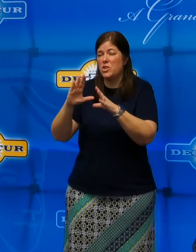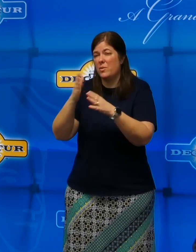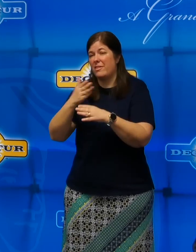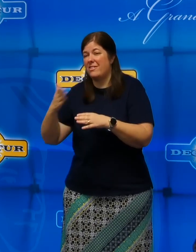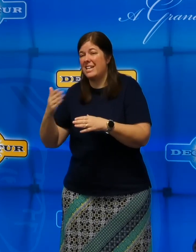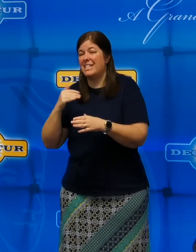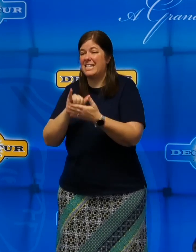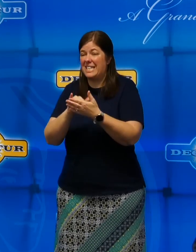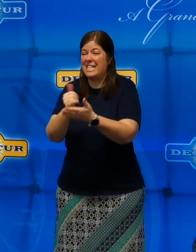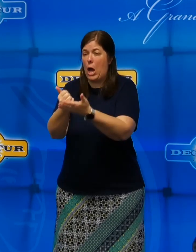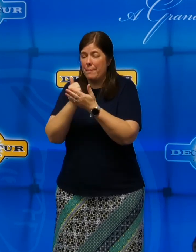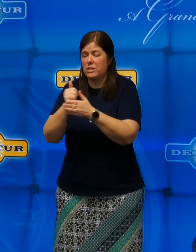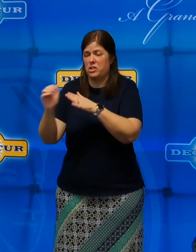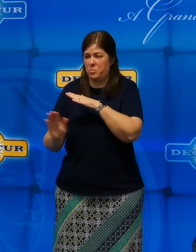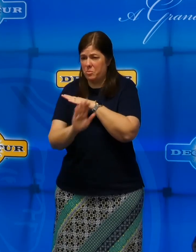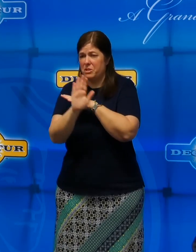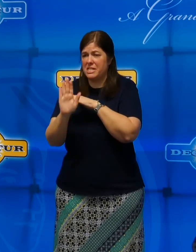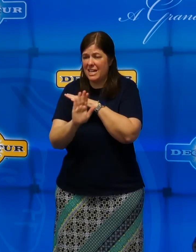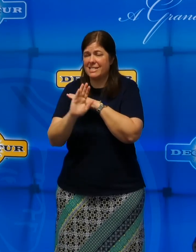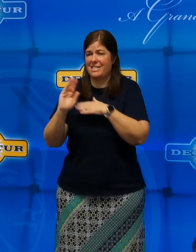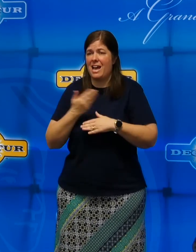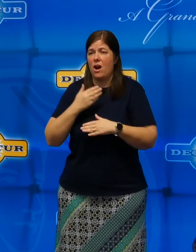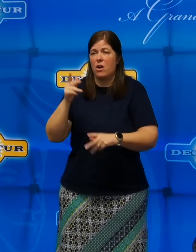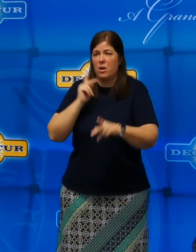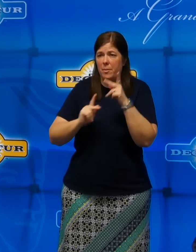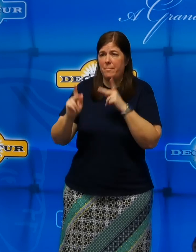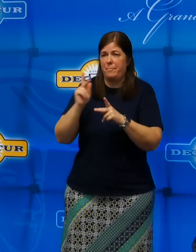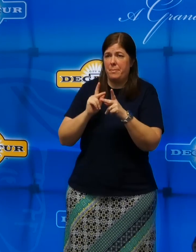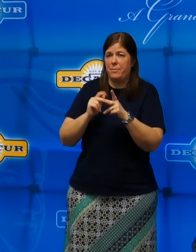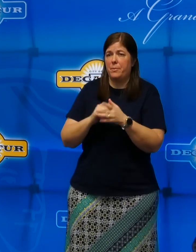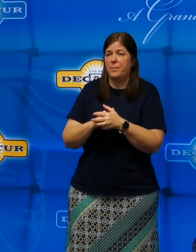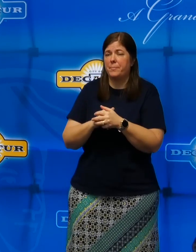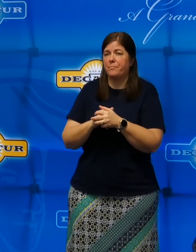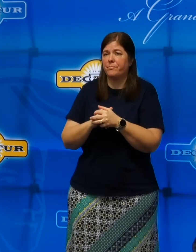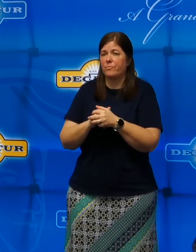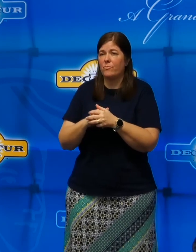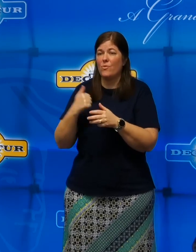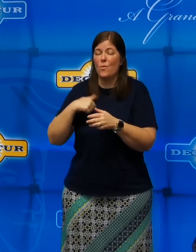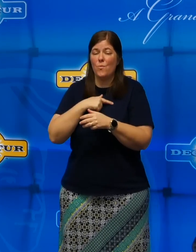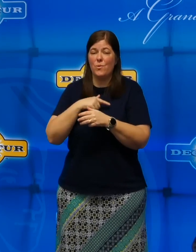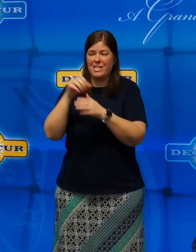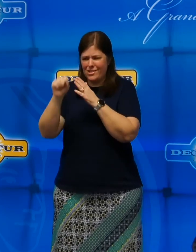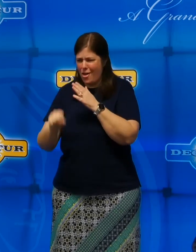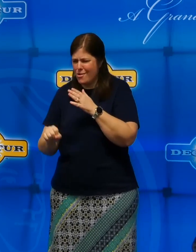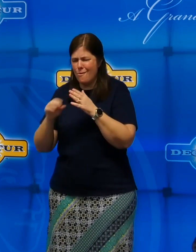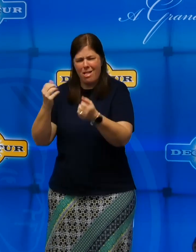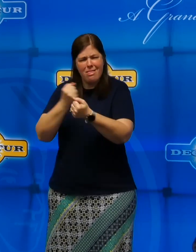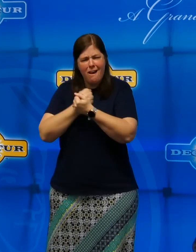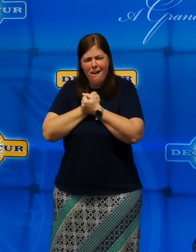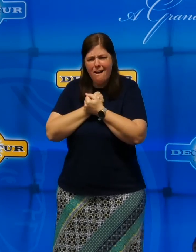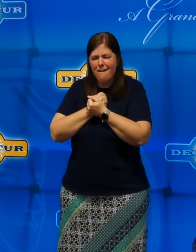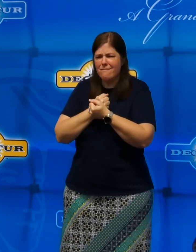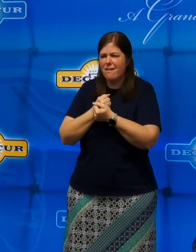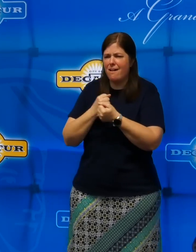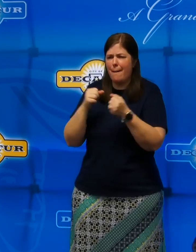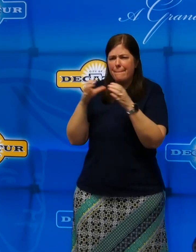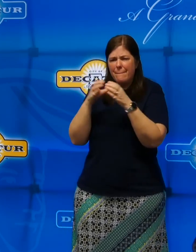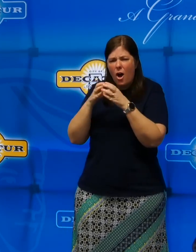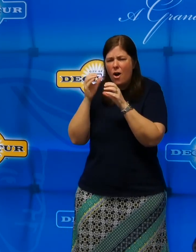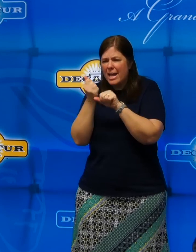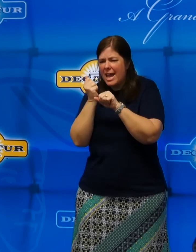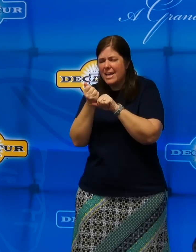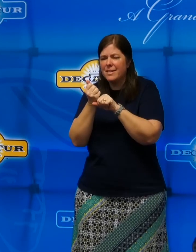the things in this community. Folks, we Southerners love our ball games. We love